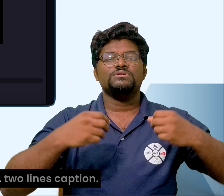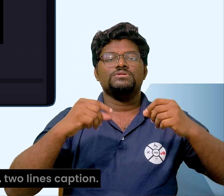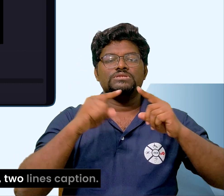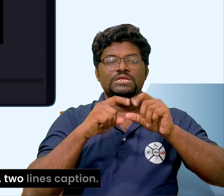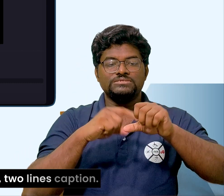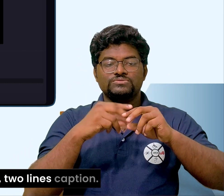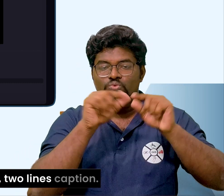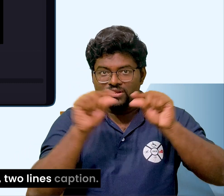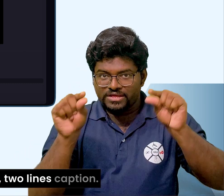2 lines,